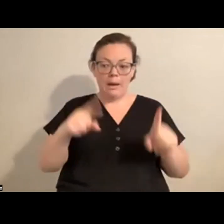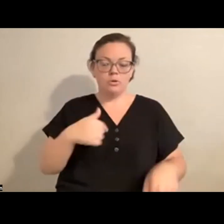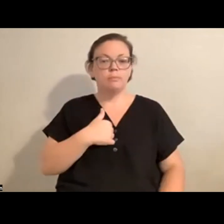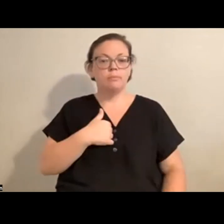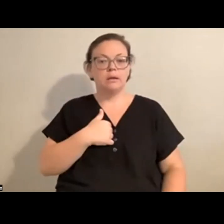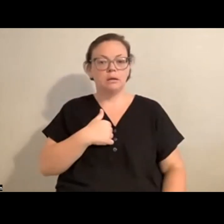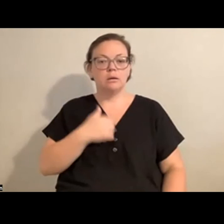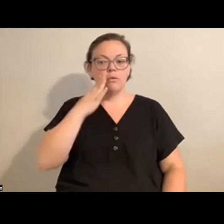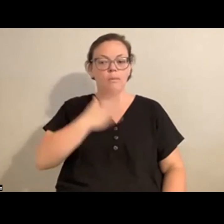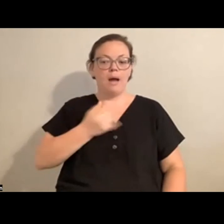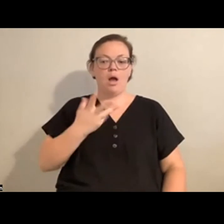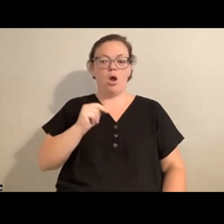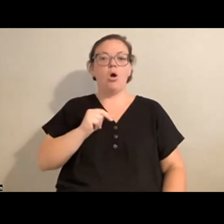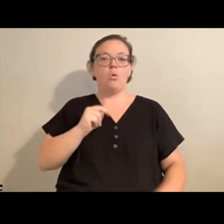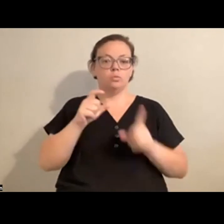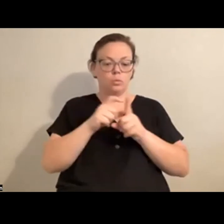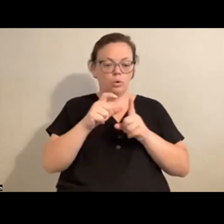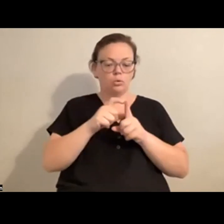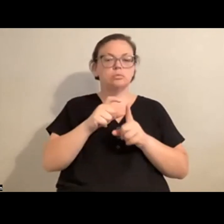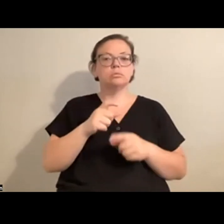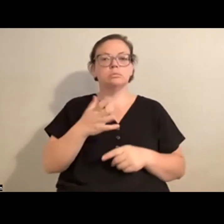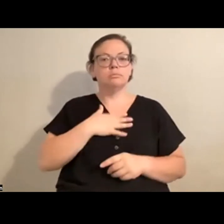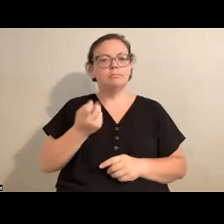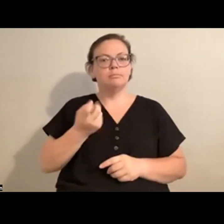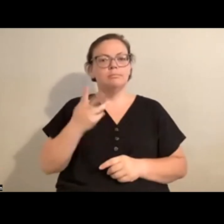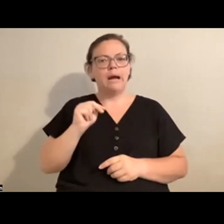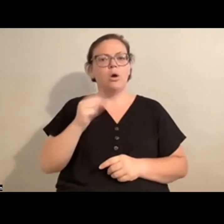my own terms and in my own words.